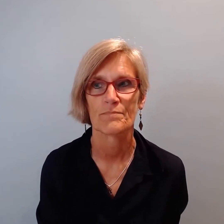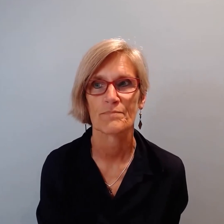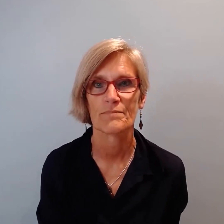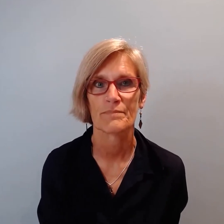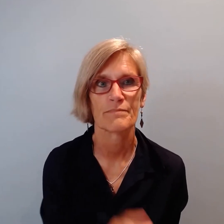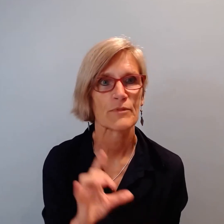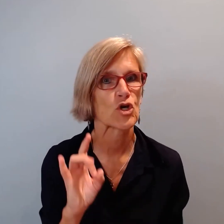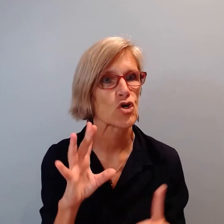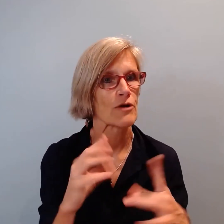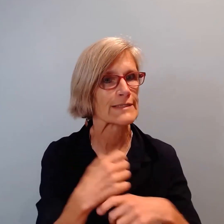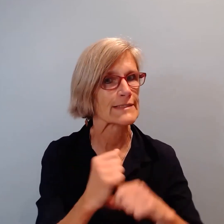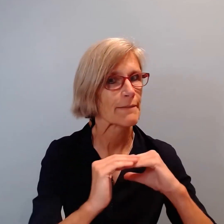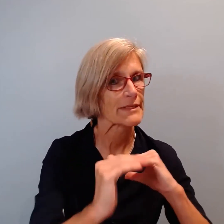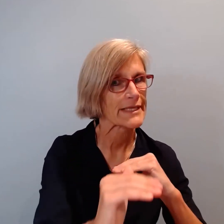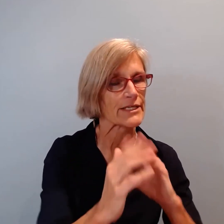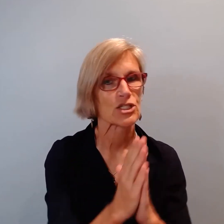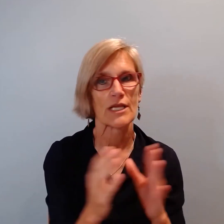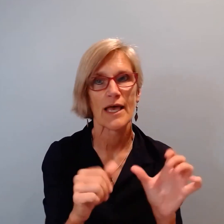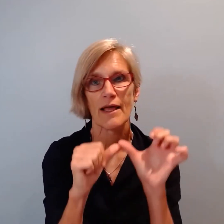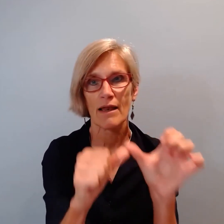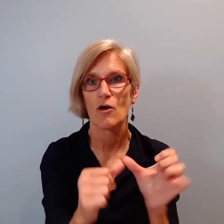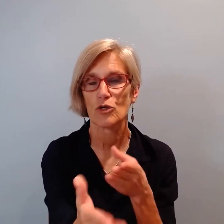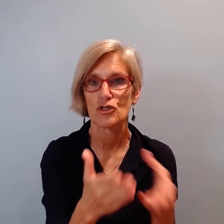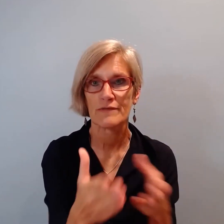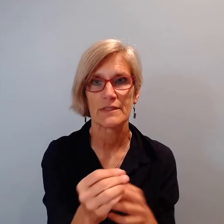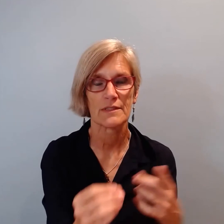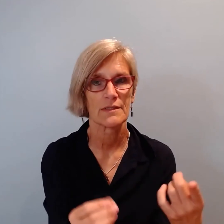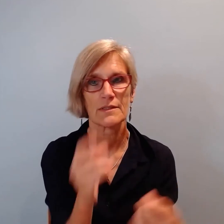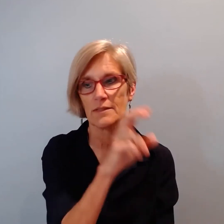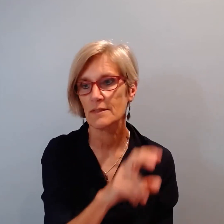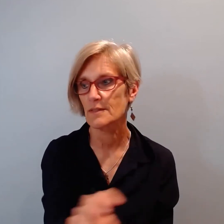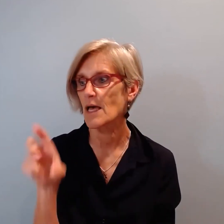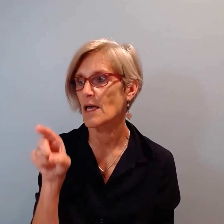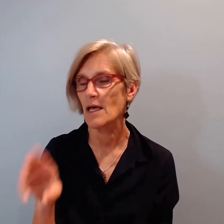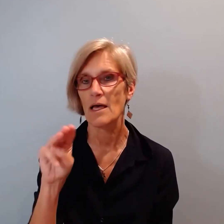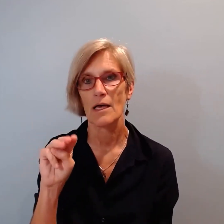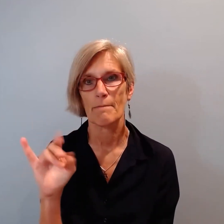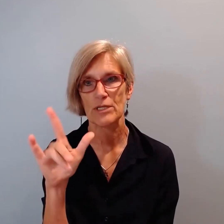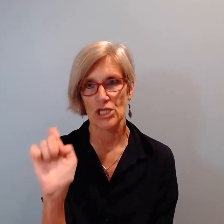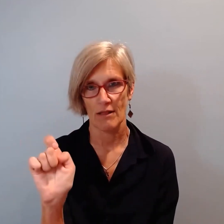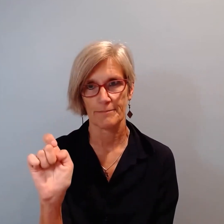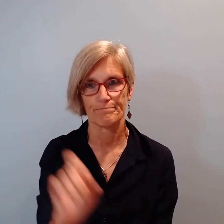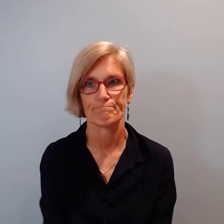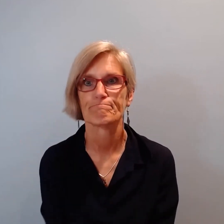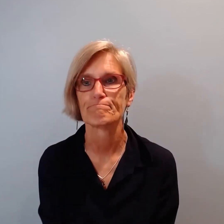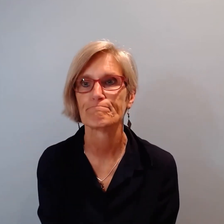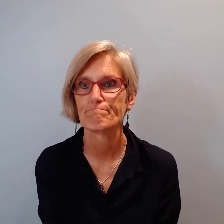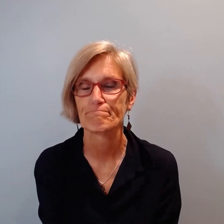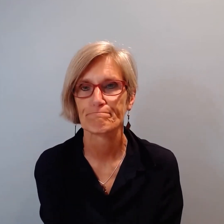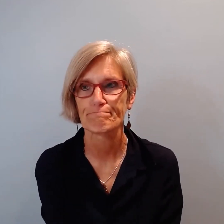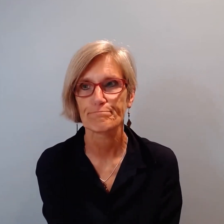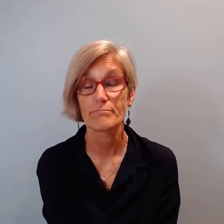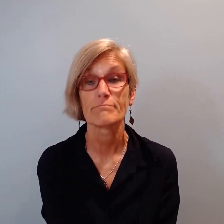crisis stabilization and ongoing services portion. We'll turn to Michelle first. And just again,